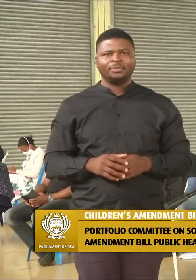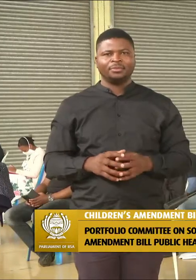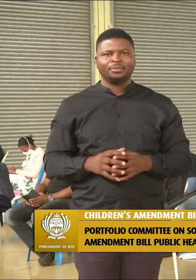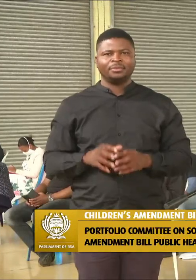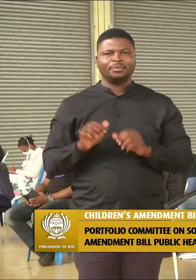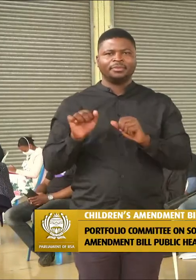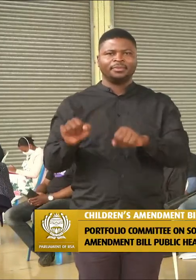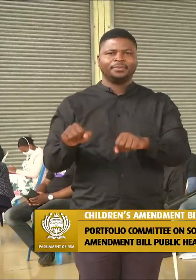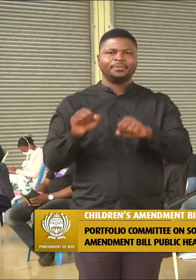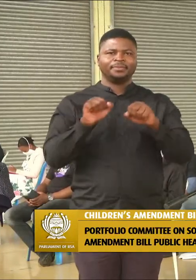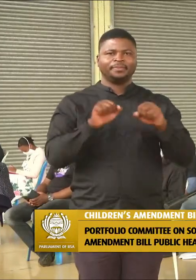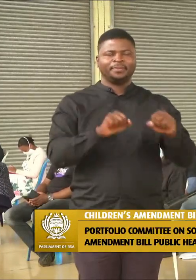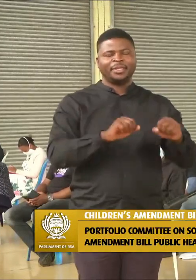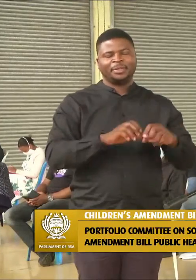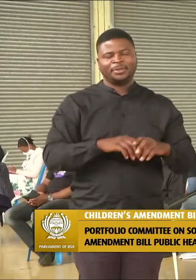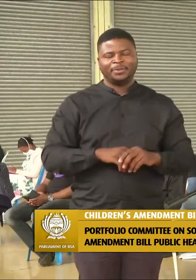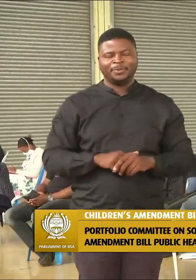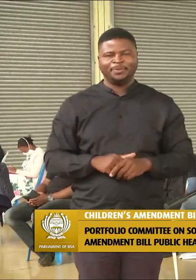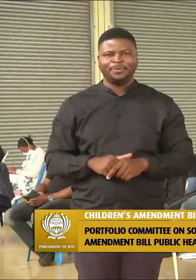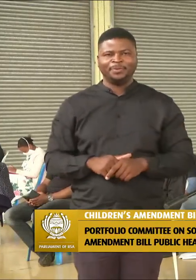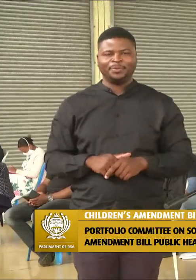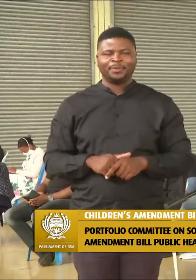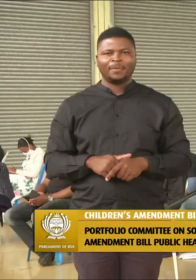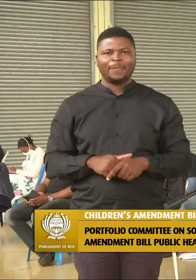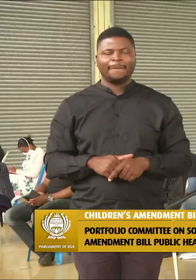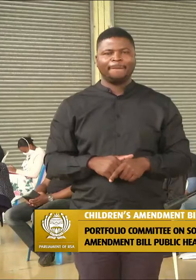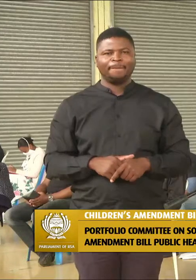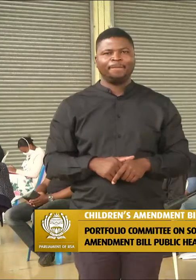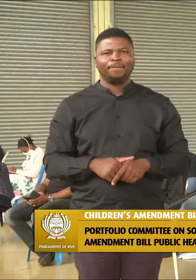Amen. Amen.